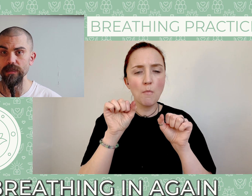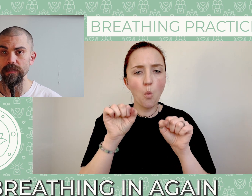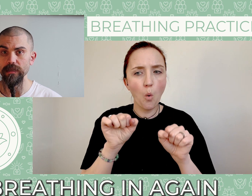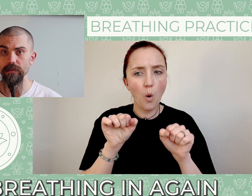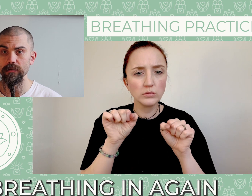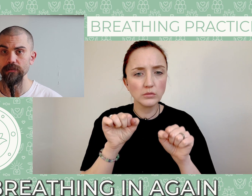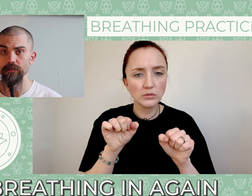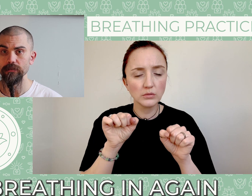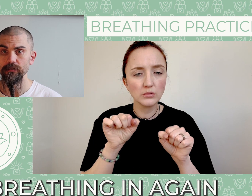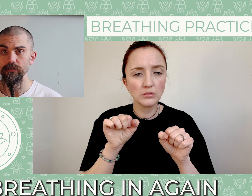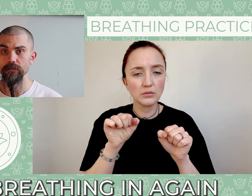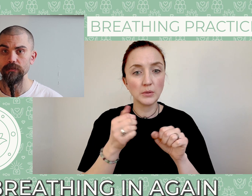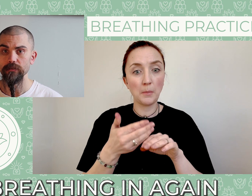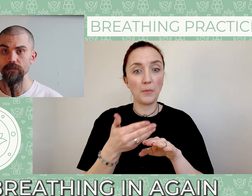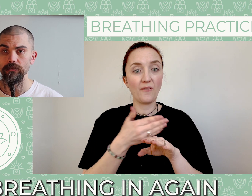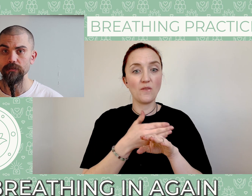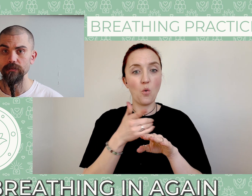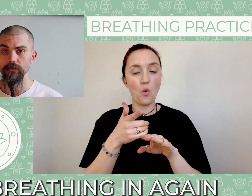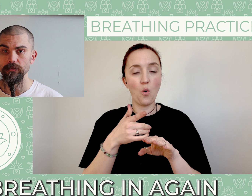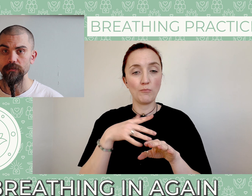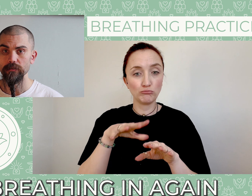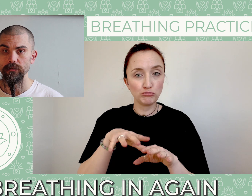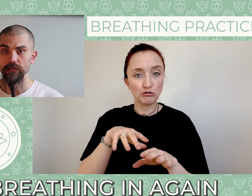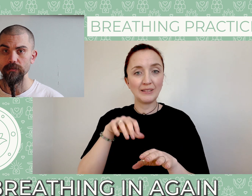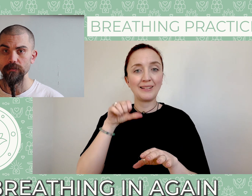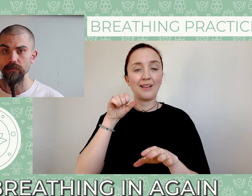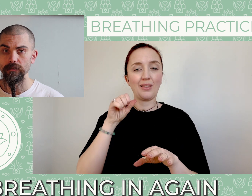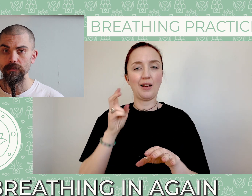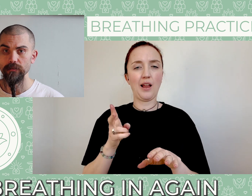before breathing in again.